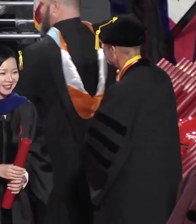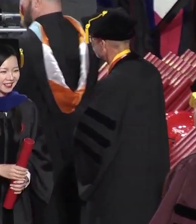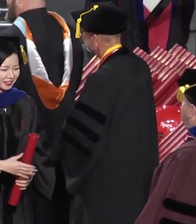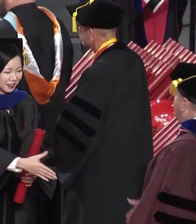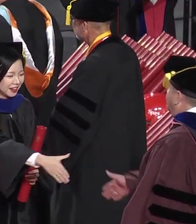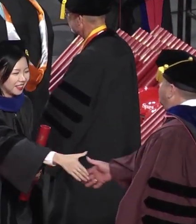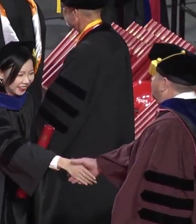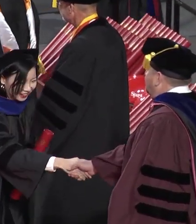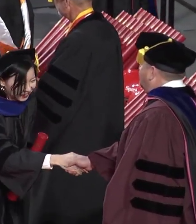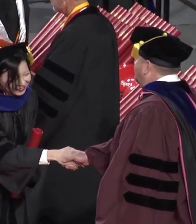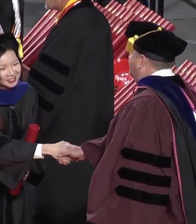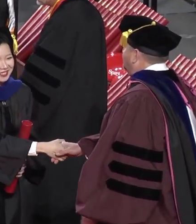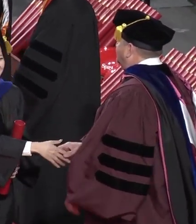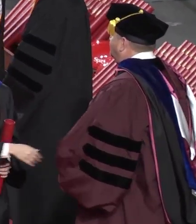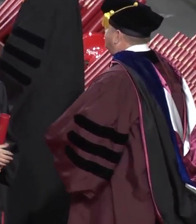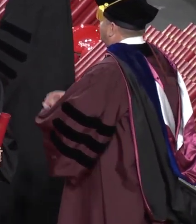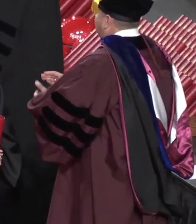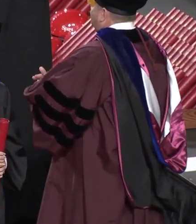Congratulations, Dr. Tang.